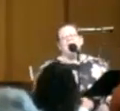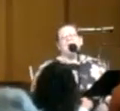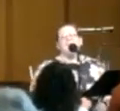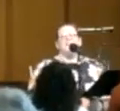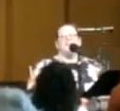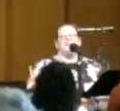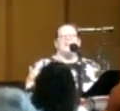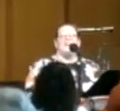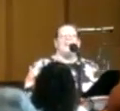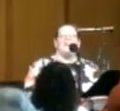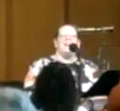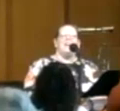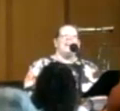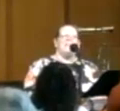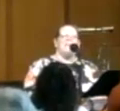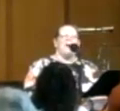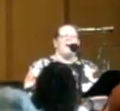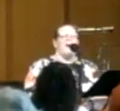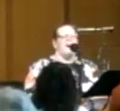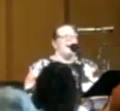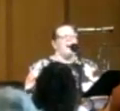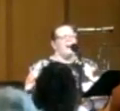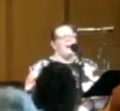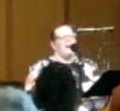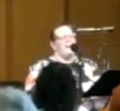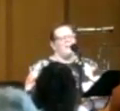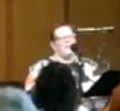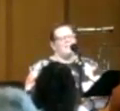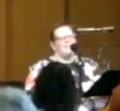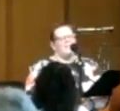somewhere. I'm gonna keep on